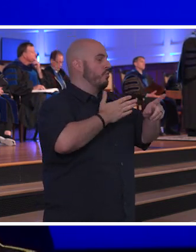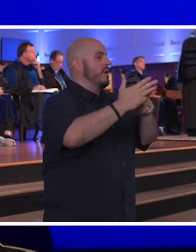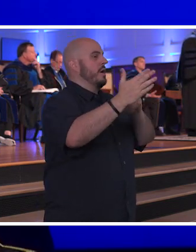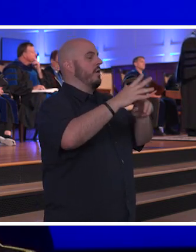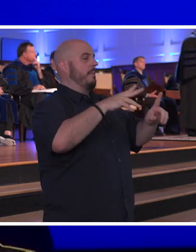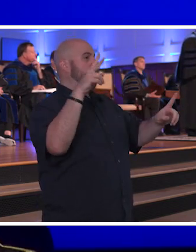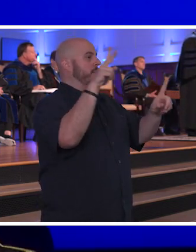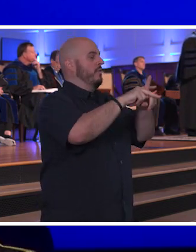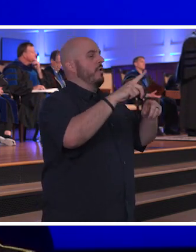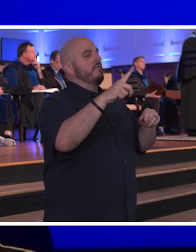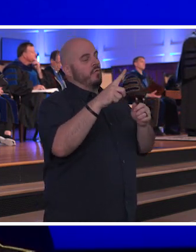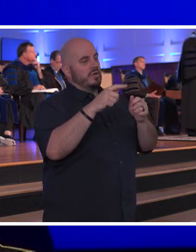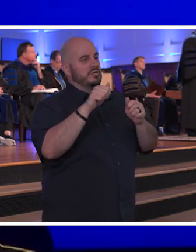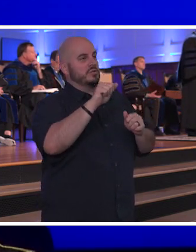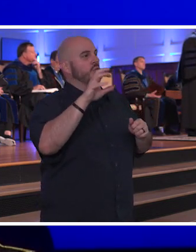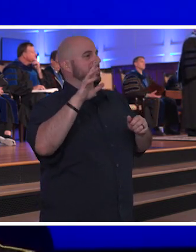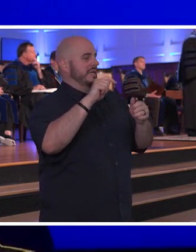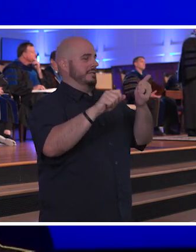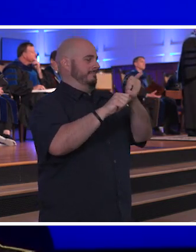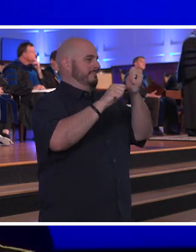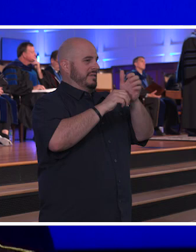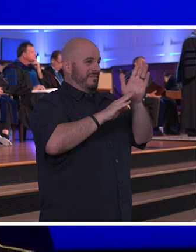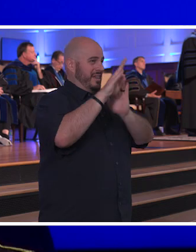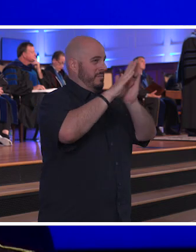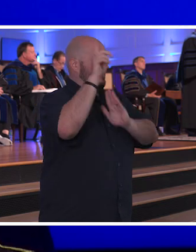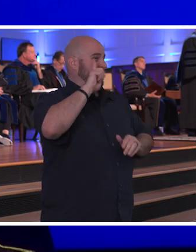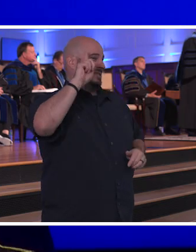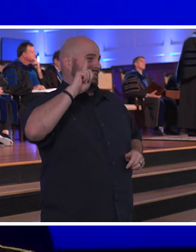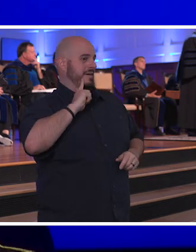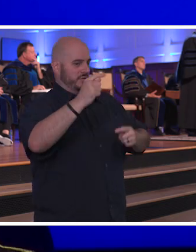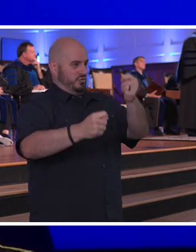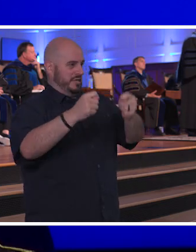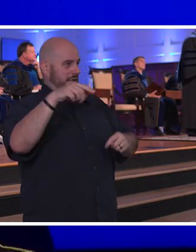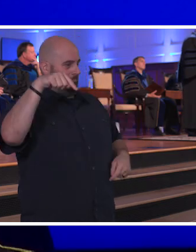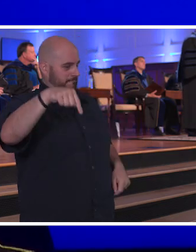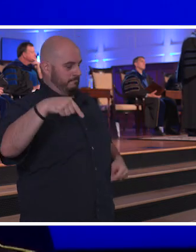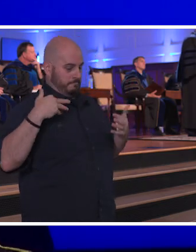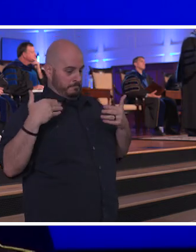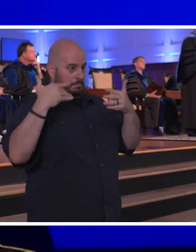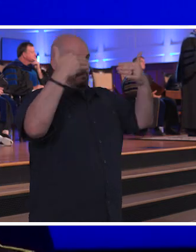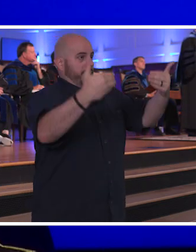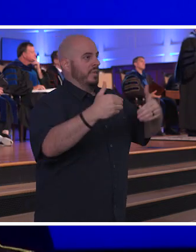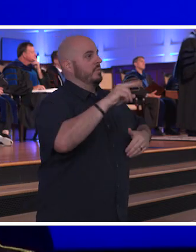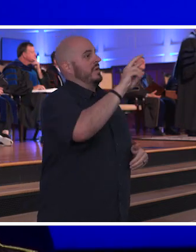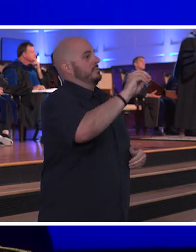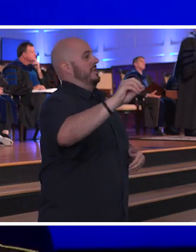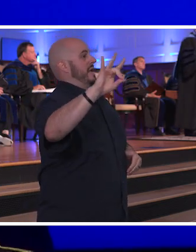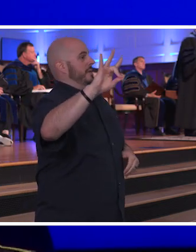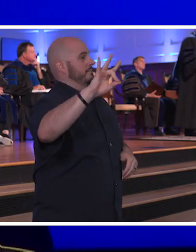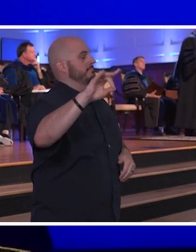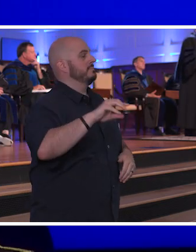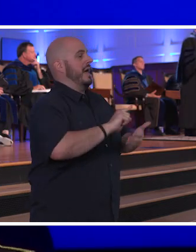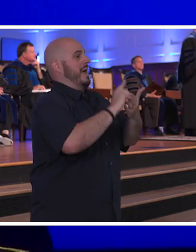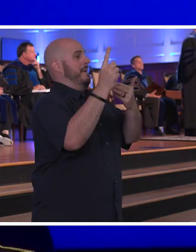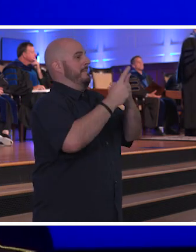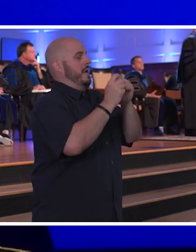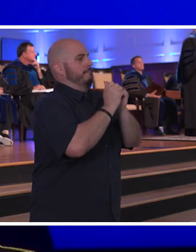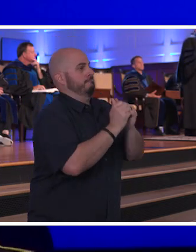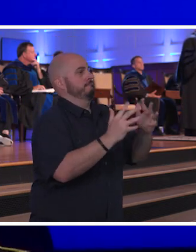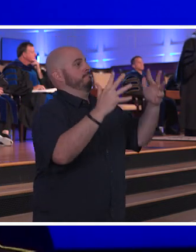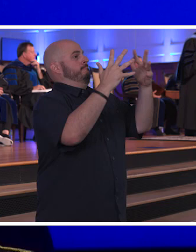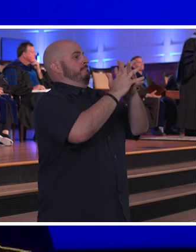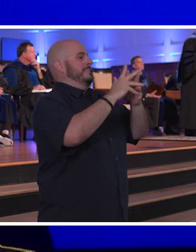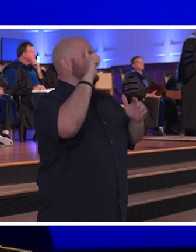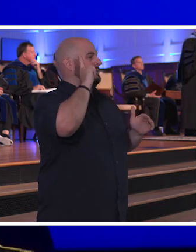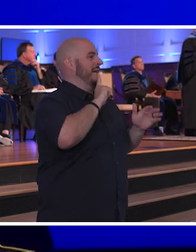for the deaf in Trinidad. In 2008, the IMB formed the Deaf Affinity Group.